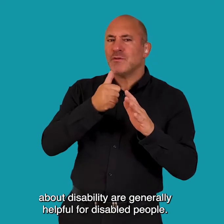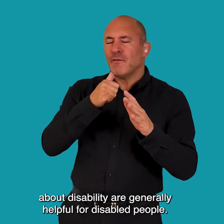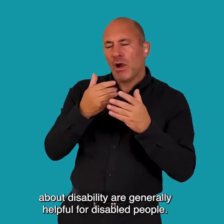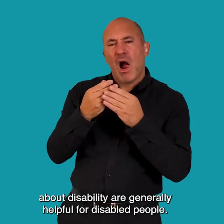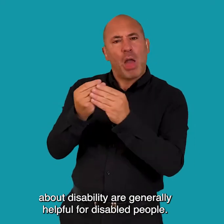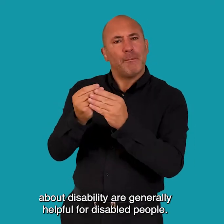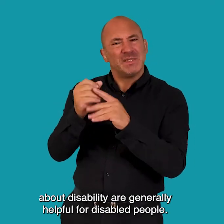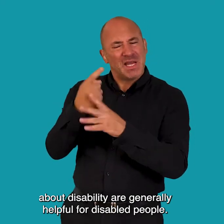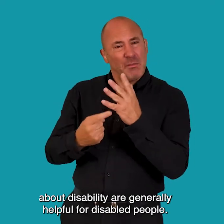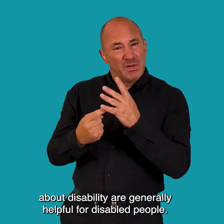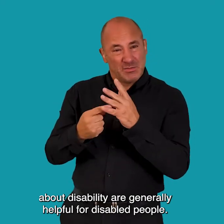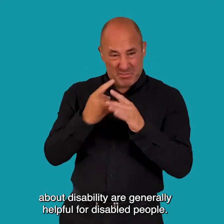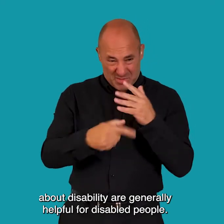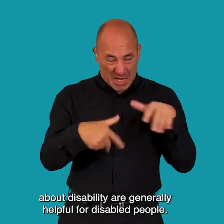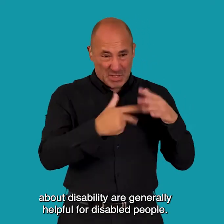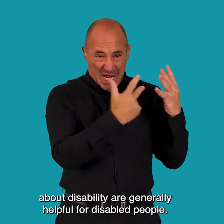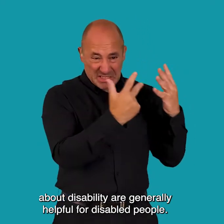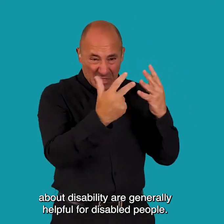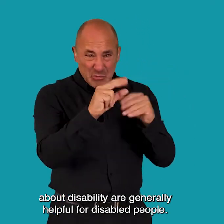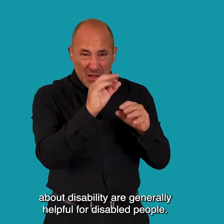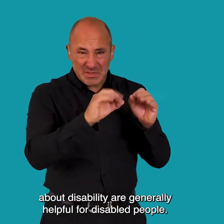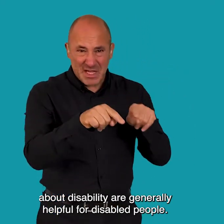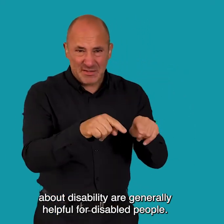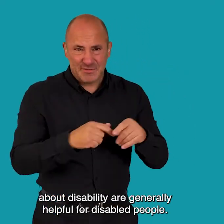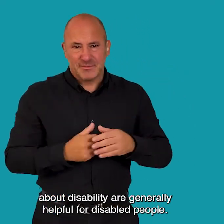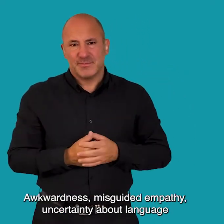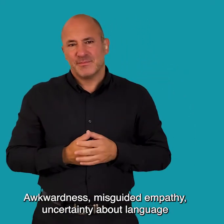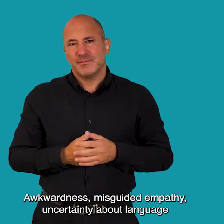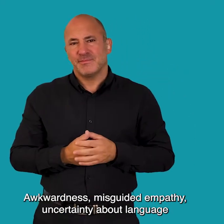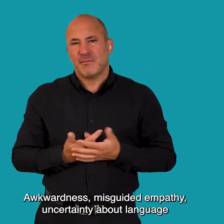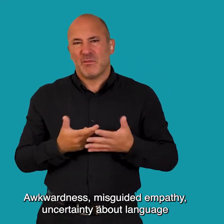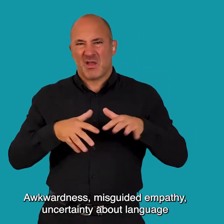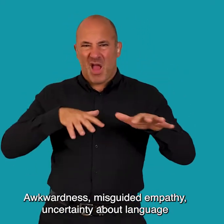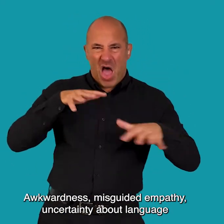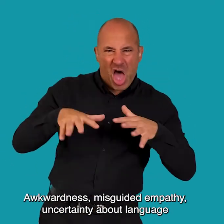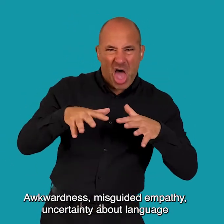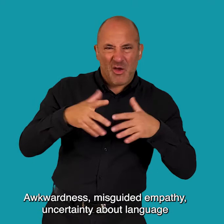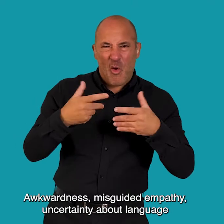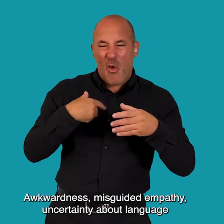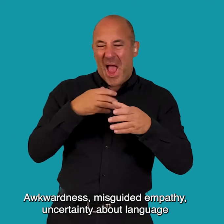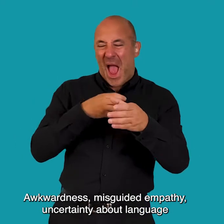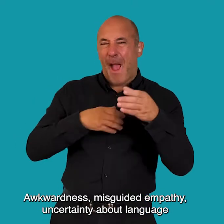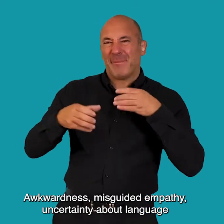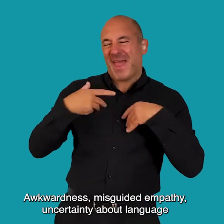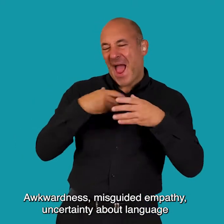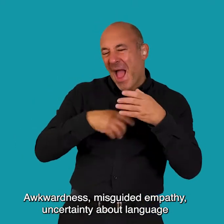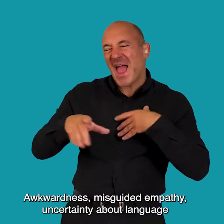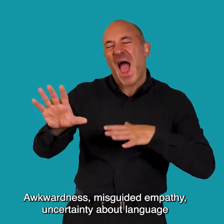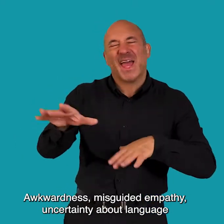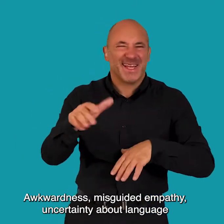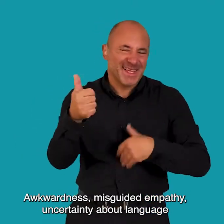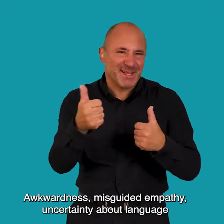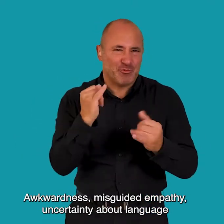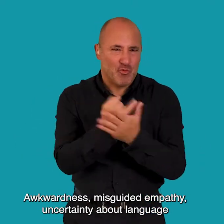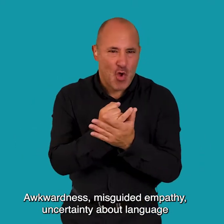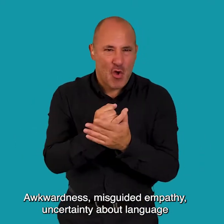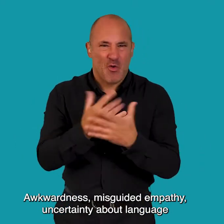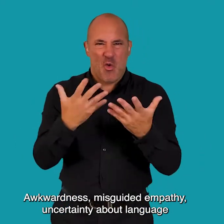generally helpful for disabled people. Awkwardness, misguided empathy, uncertainty about language,